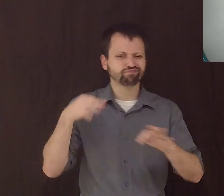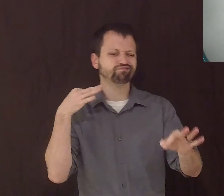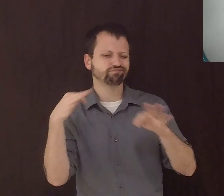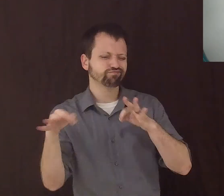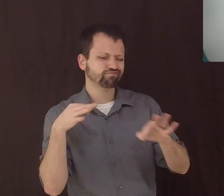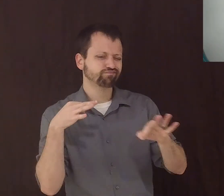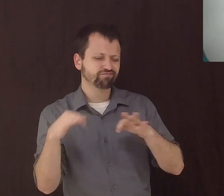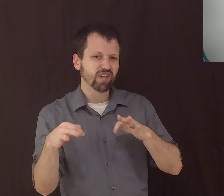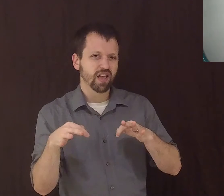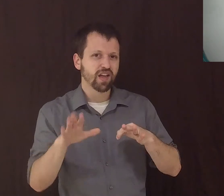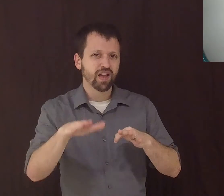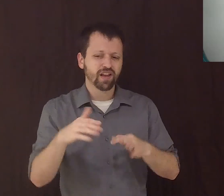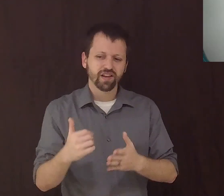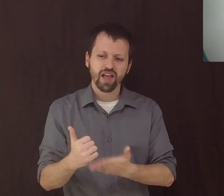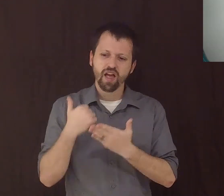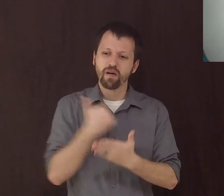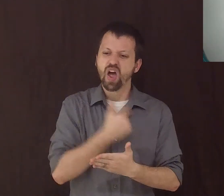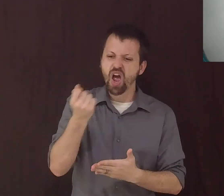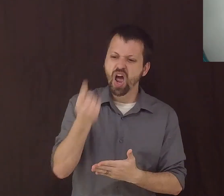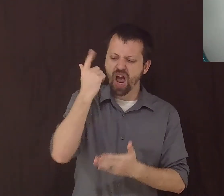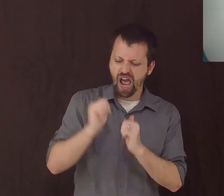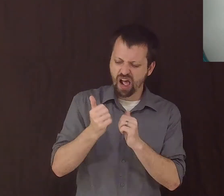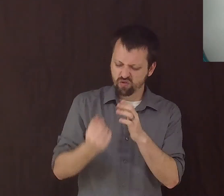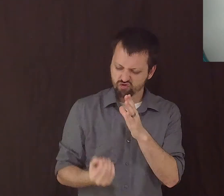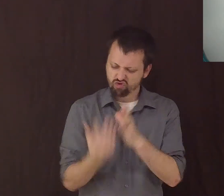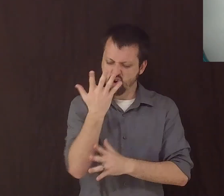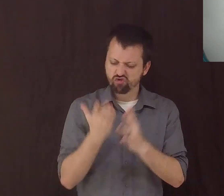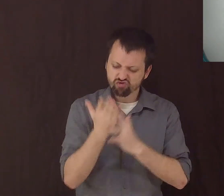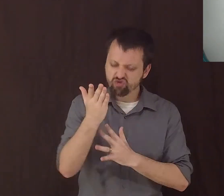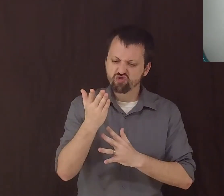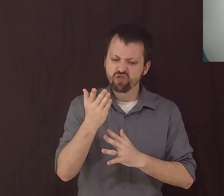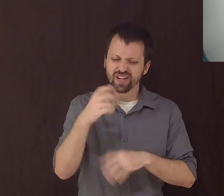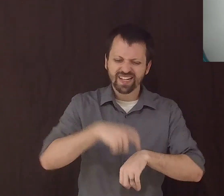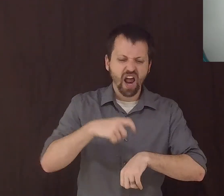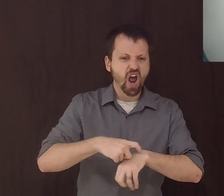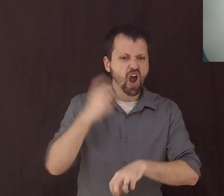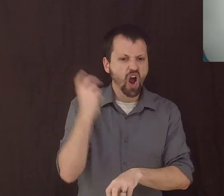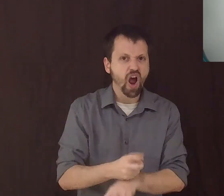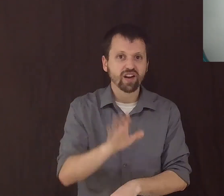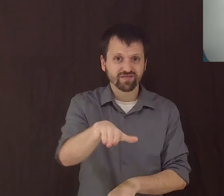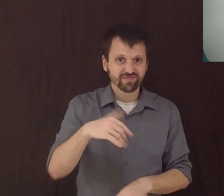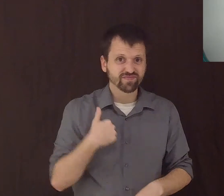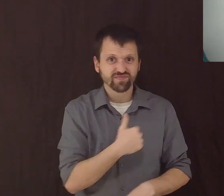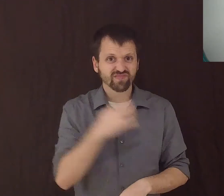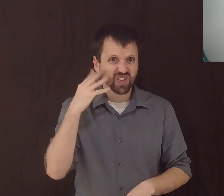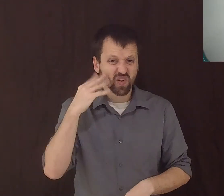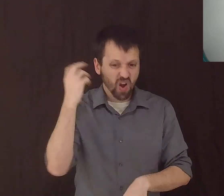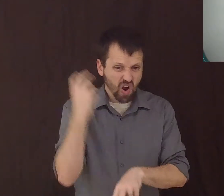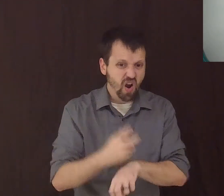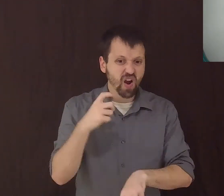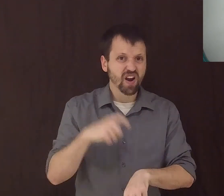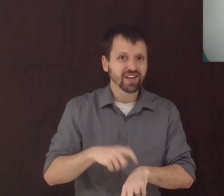incredible insights into how we can grow through times of adversity. And, you know, when we're going through trials and problems and